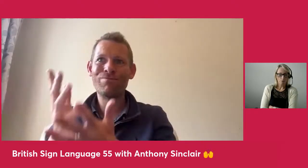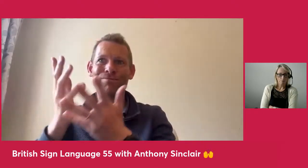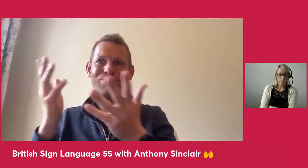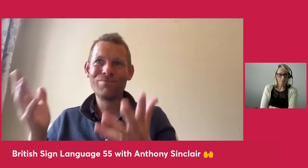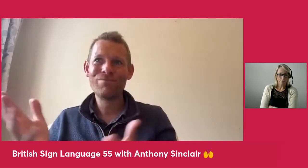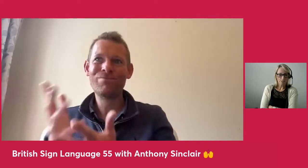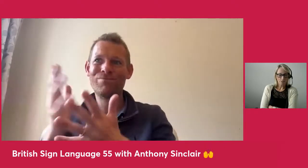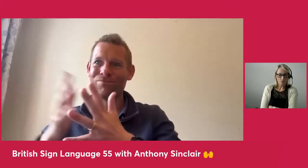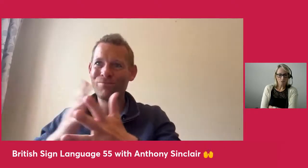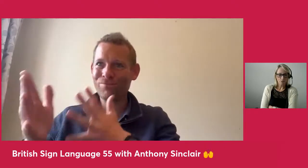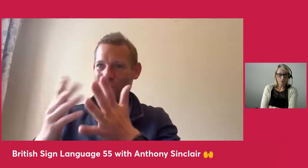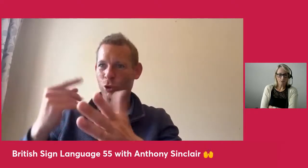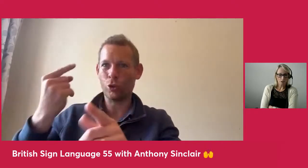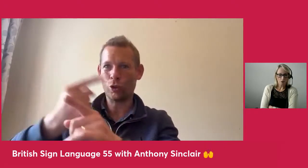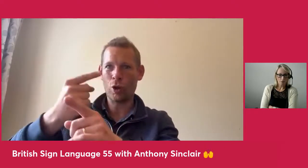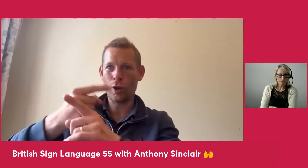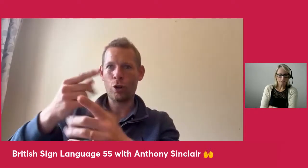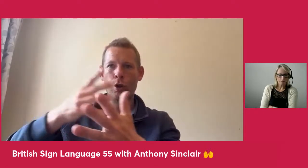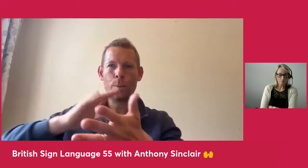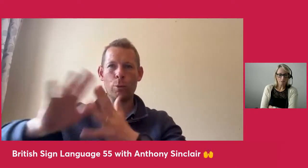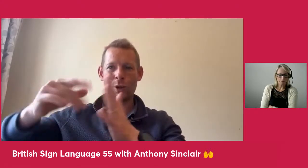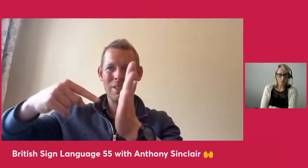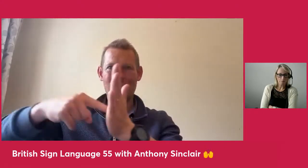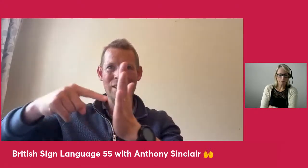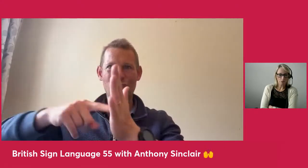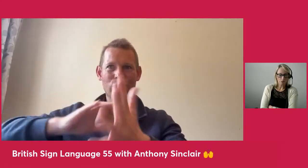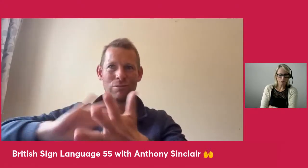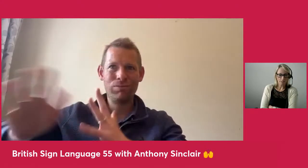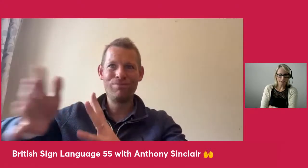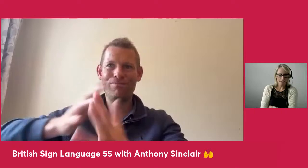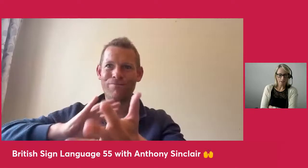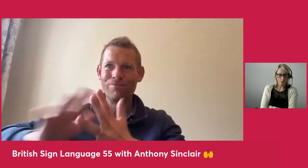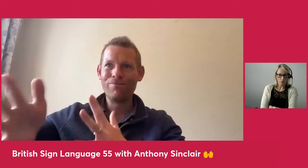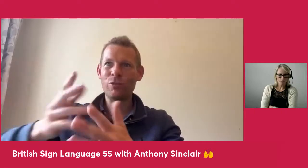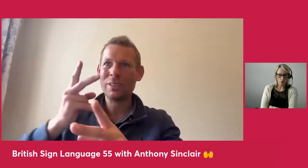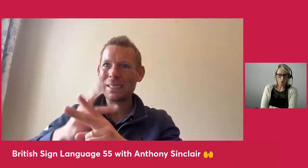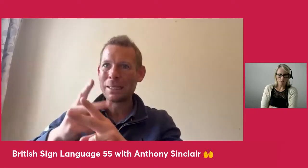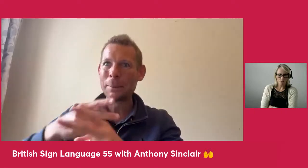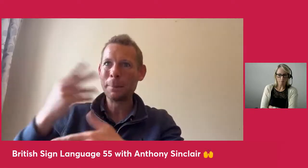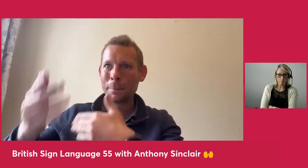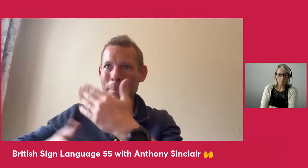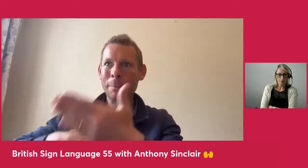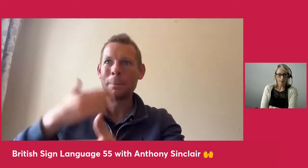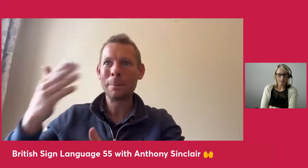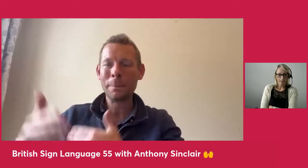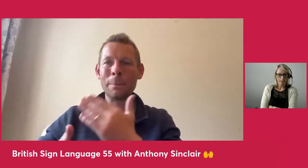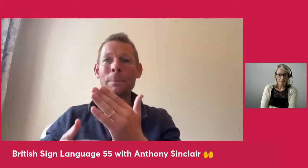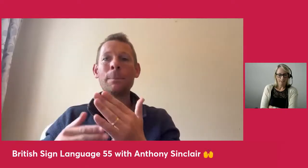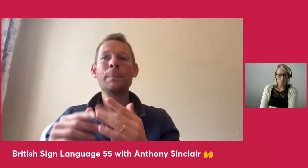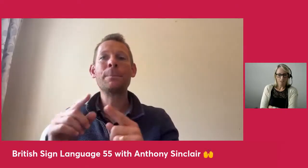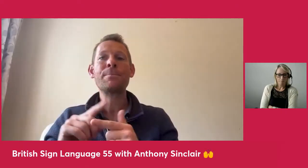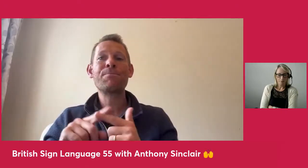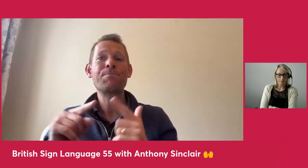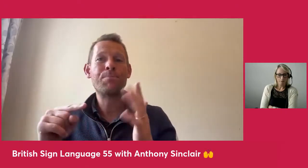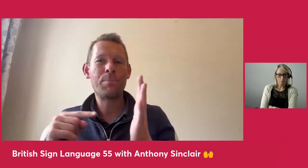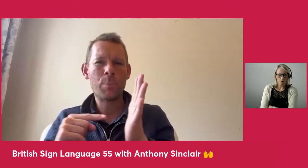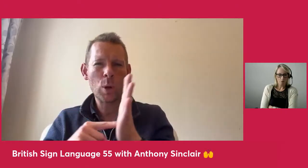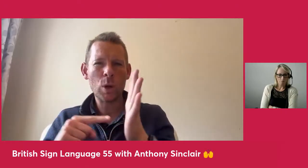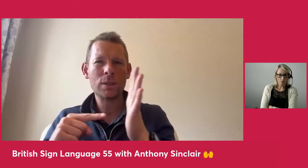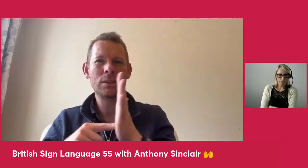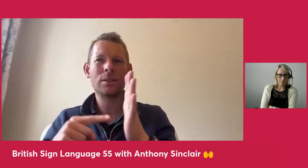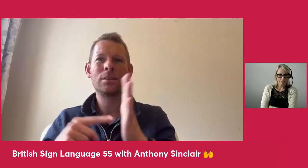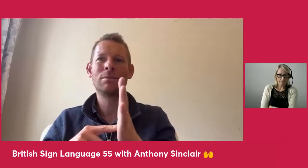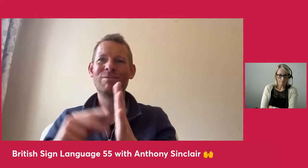for them to have visitors, to encourage them and to be able to use their sign language and talk with them and to keep building up